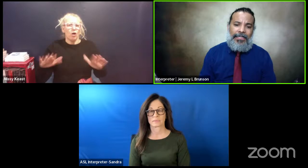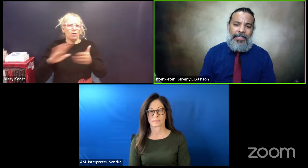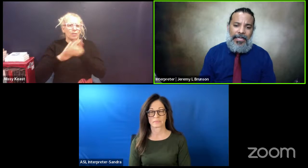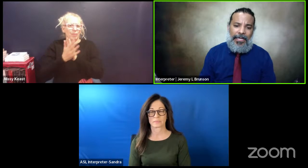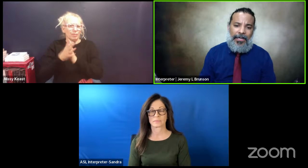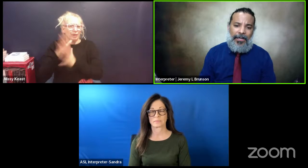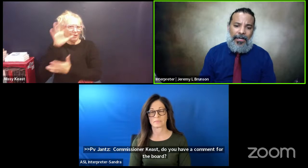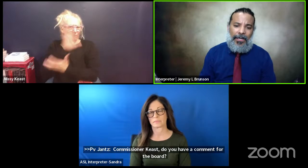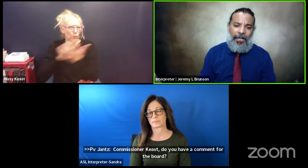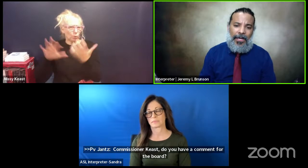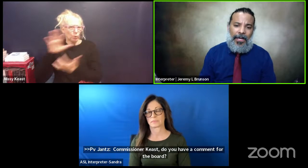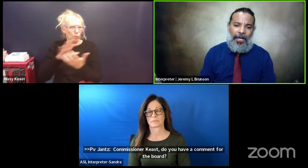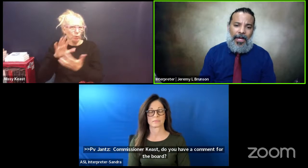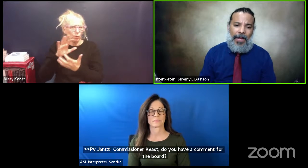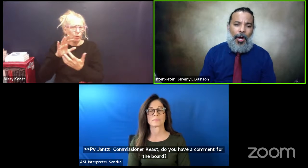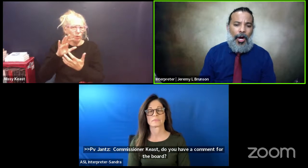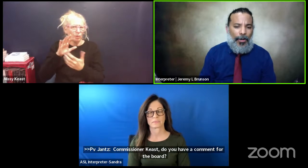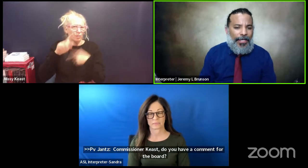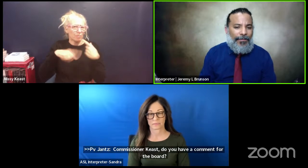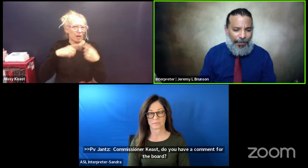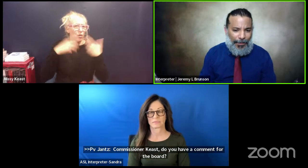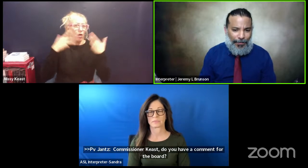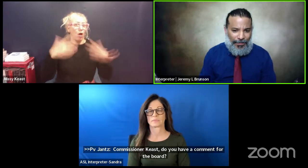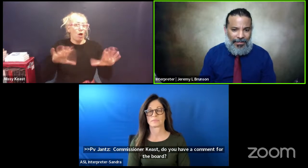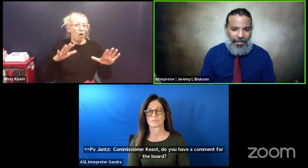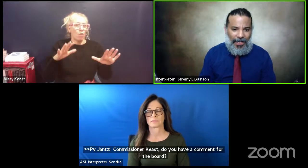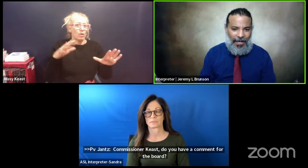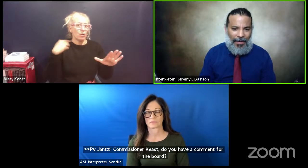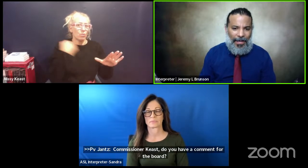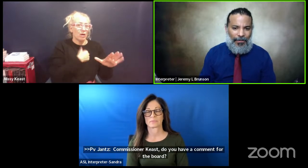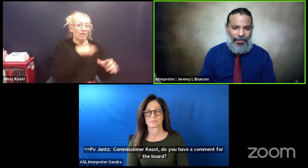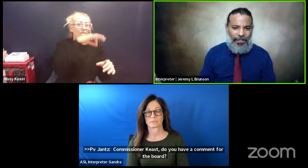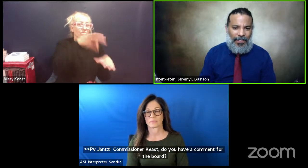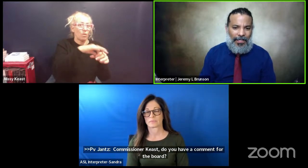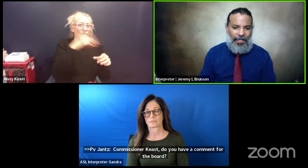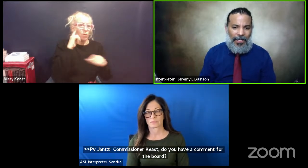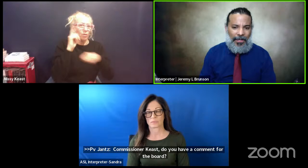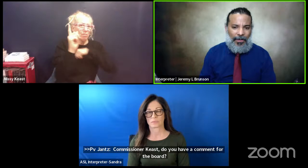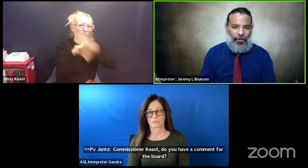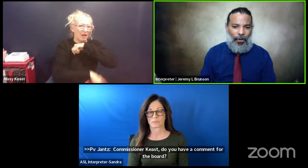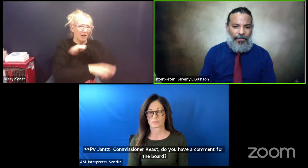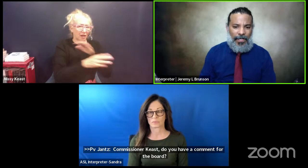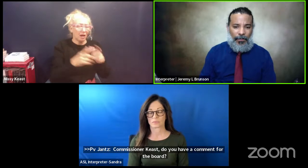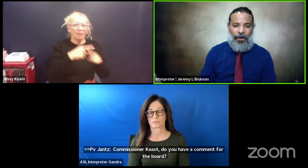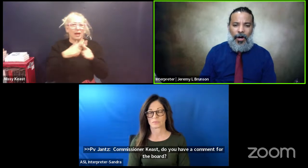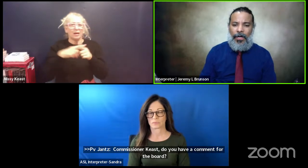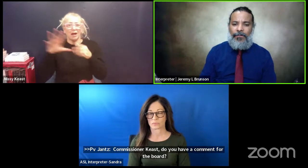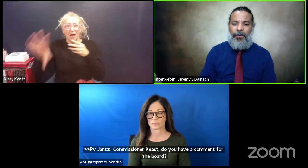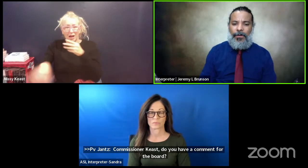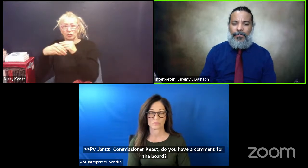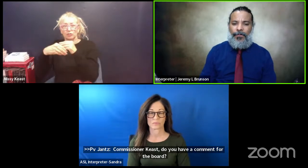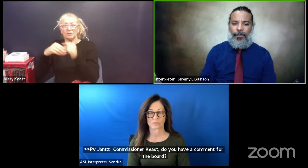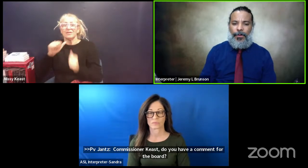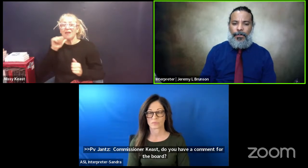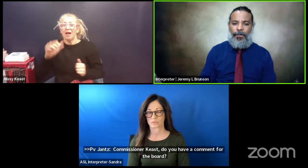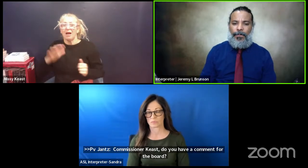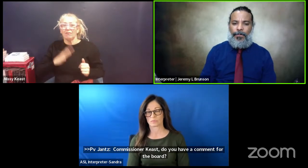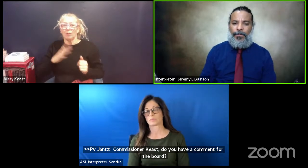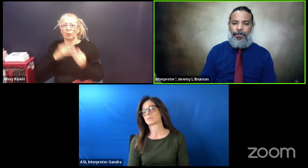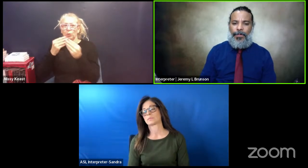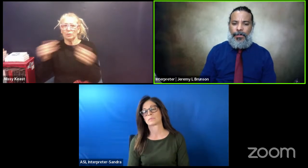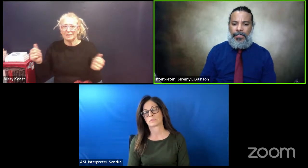As I sit here, I'm already confused about what we've done. We've already voted for